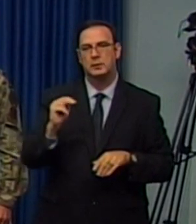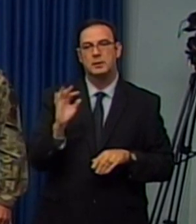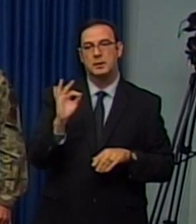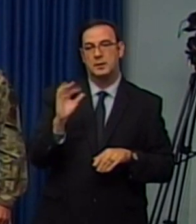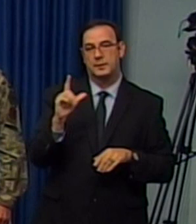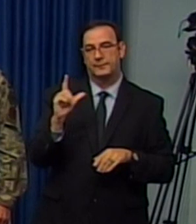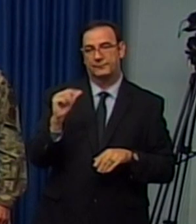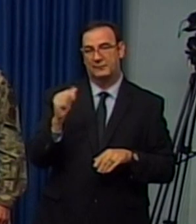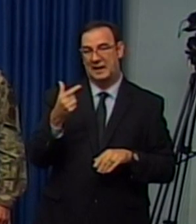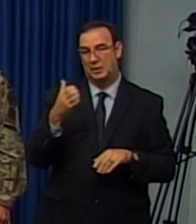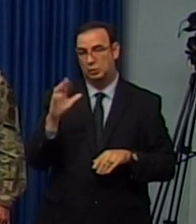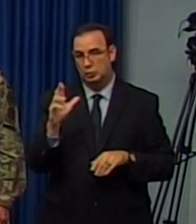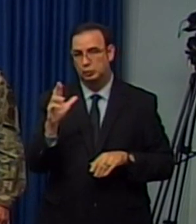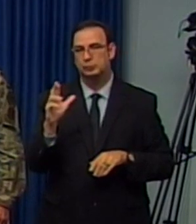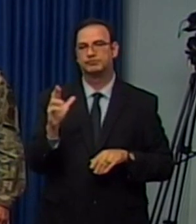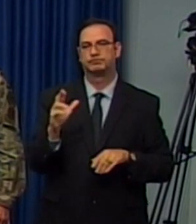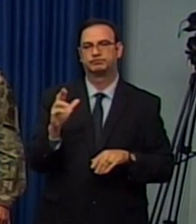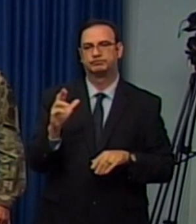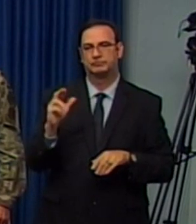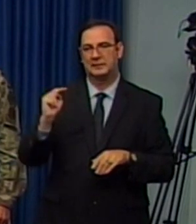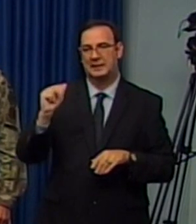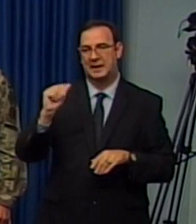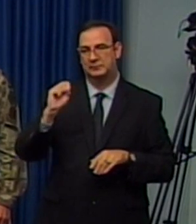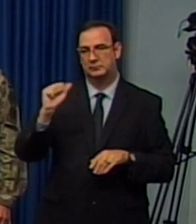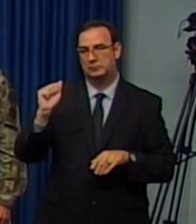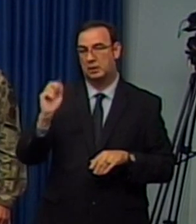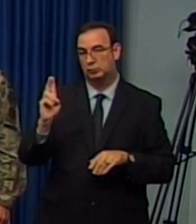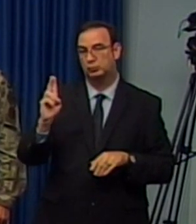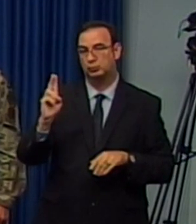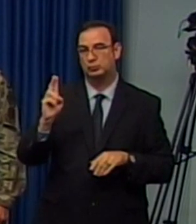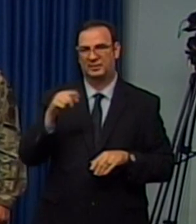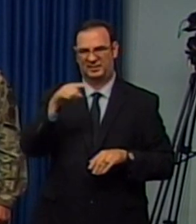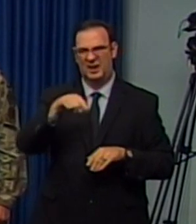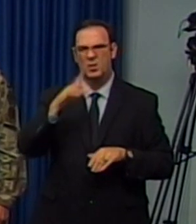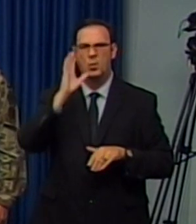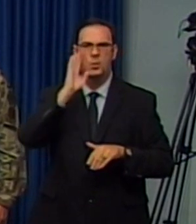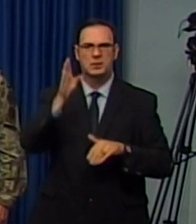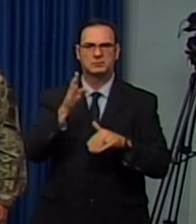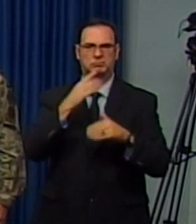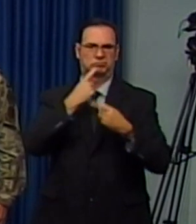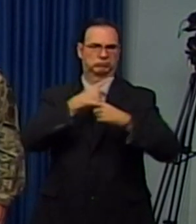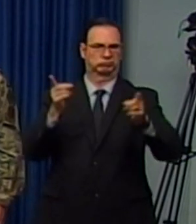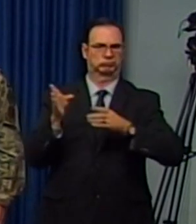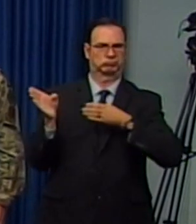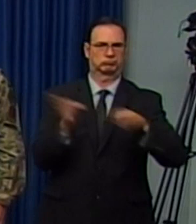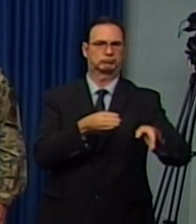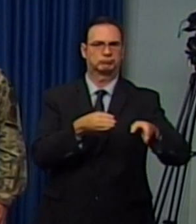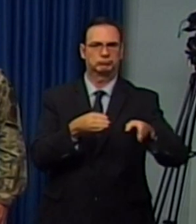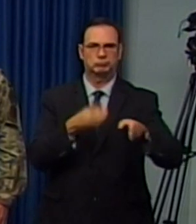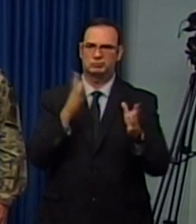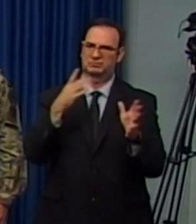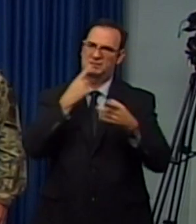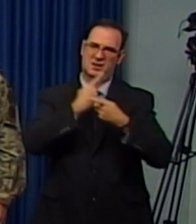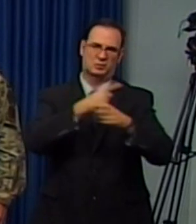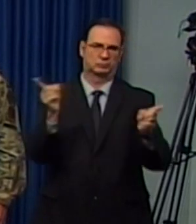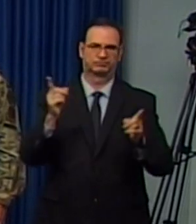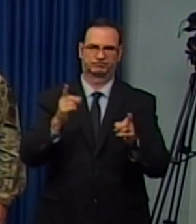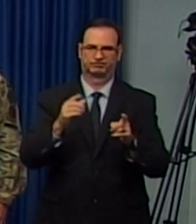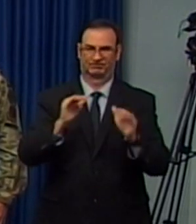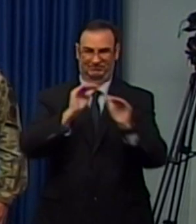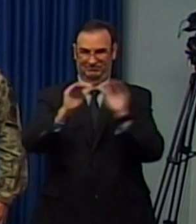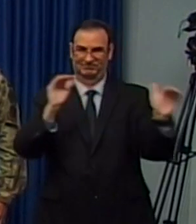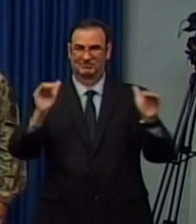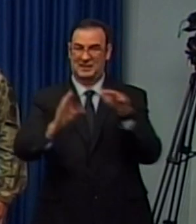Nassau counties will be announcing their plans very shortly. It's important for people to understand if you're in